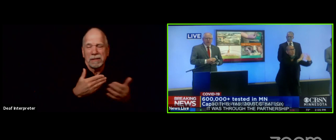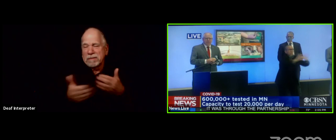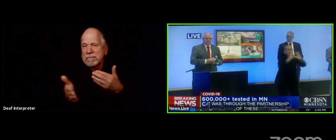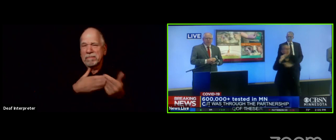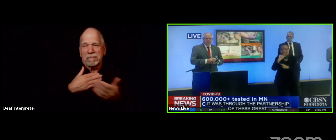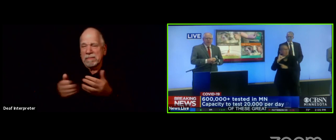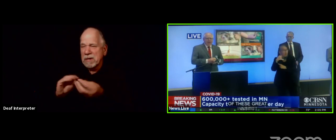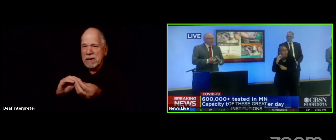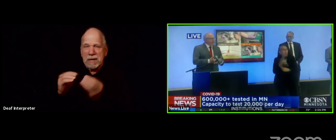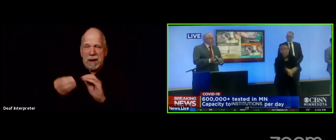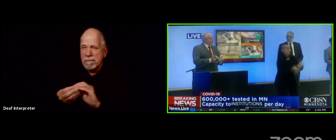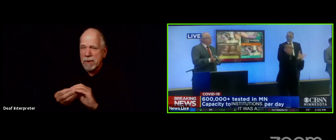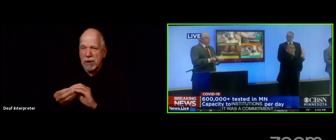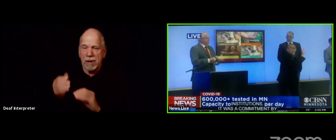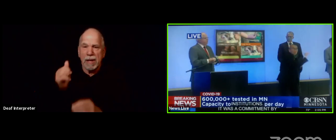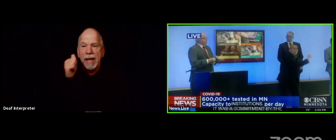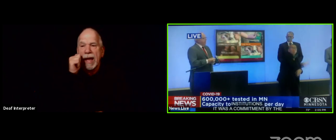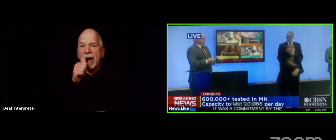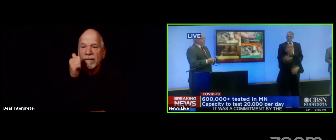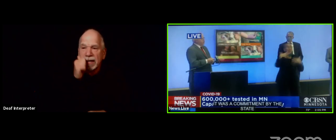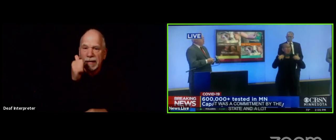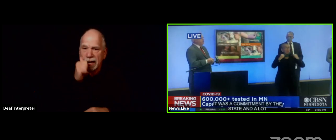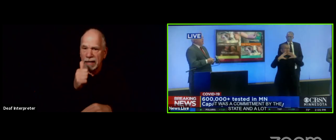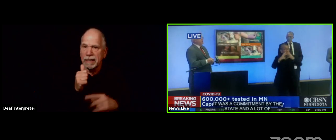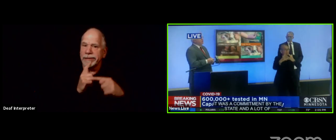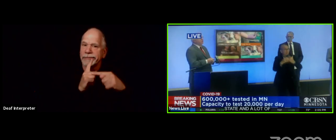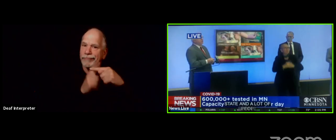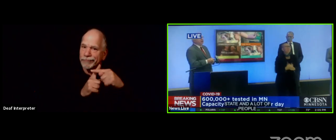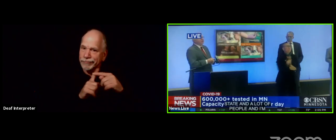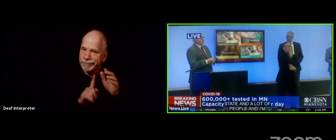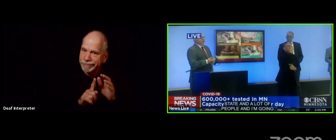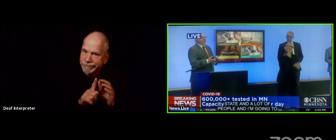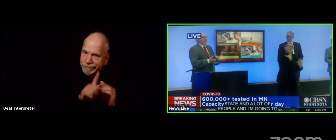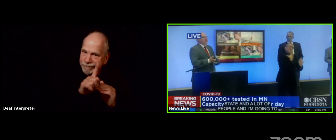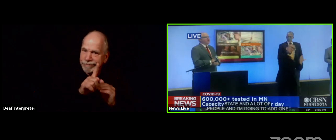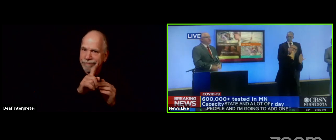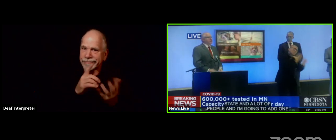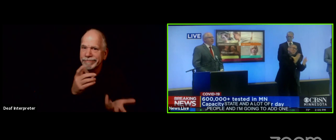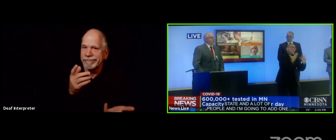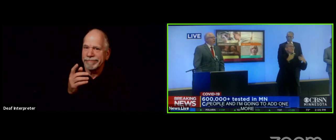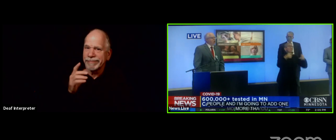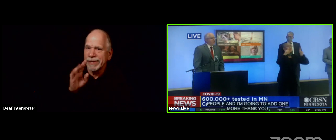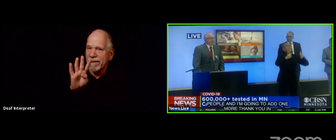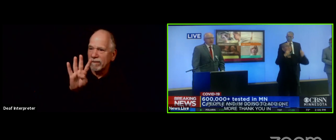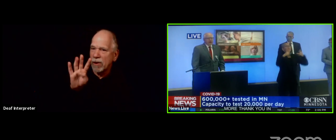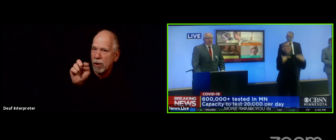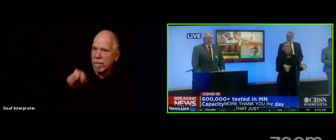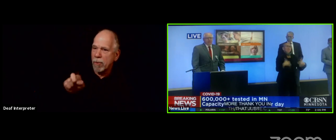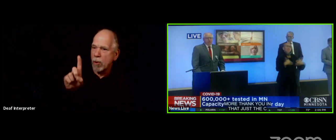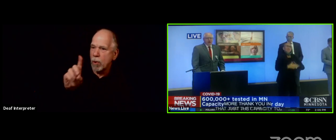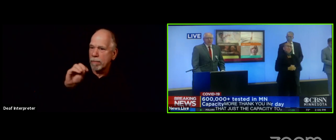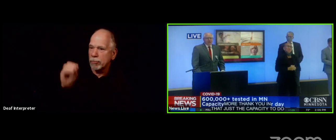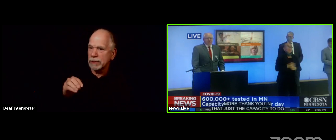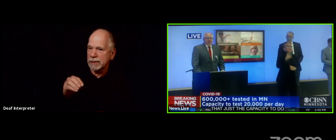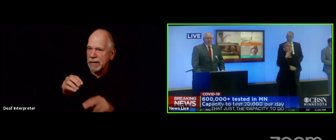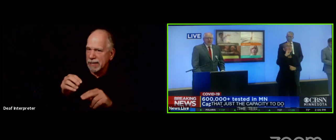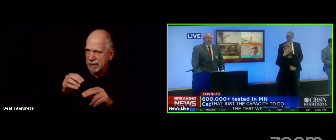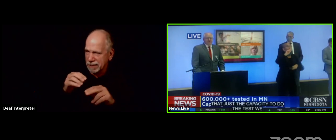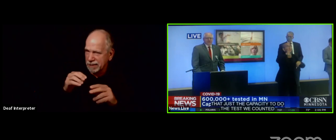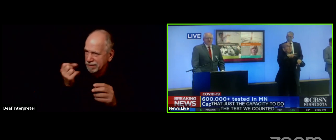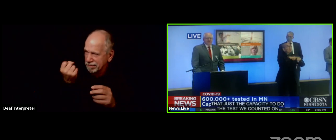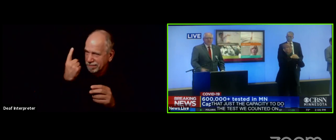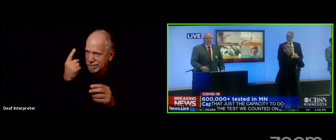lot of people. And I'm going to add one more thank you in that, just the capacity to do the test. We counted on the Minnesota National Guard, who are out there doing a lot